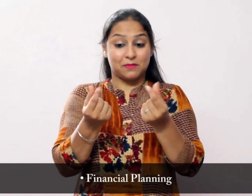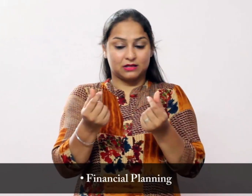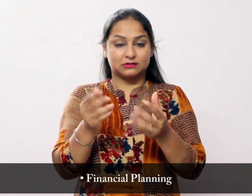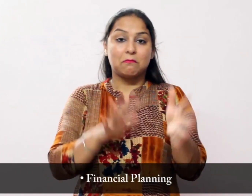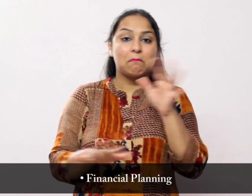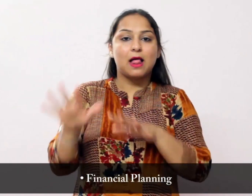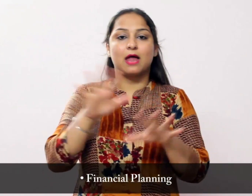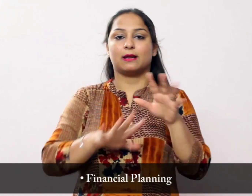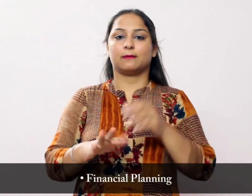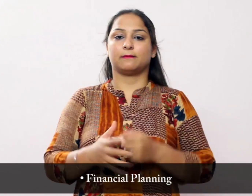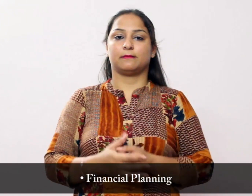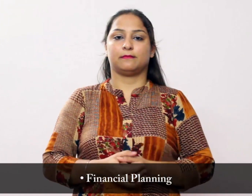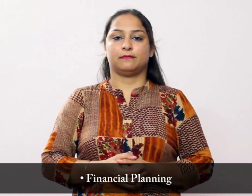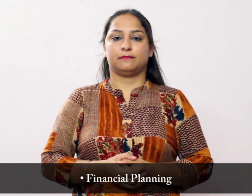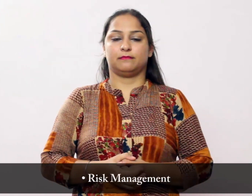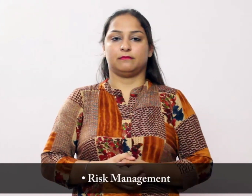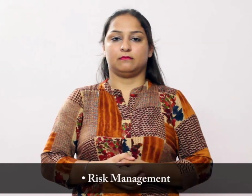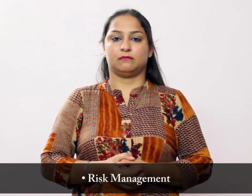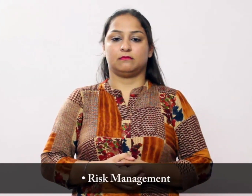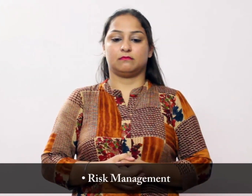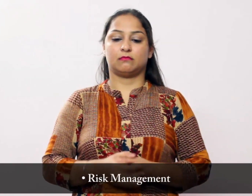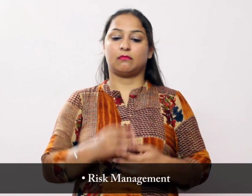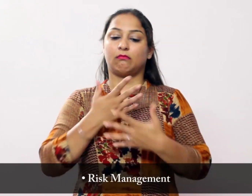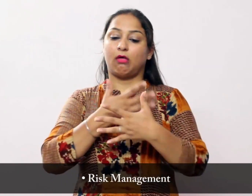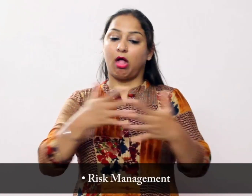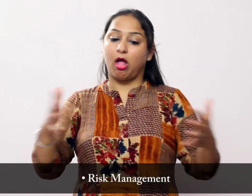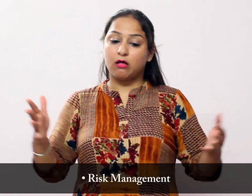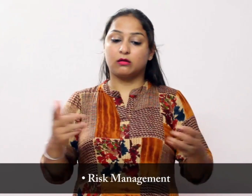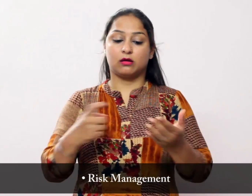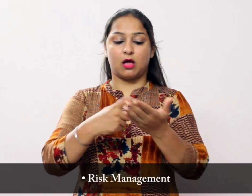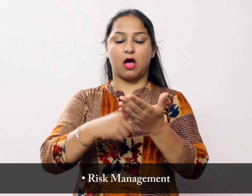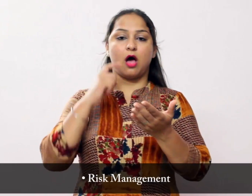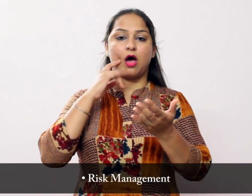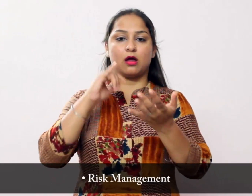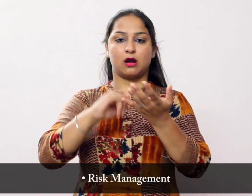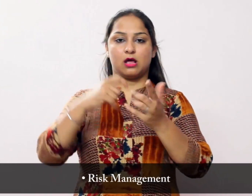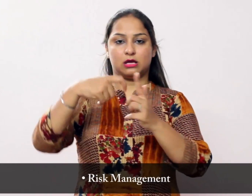Financial planning. Risk management.